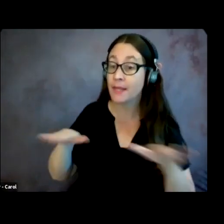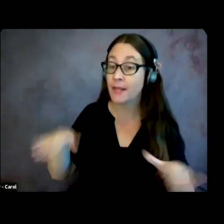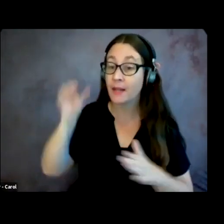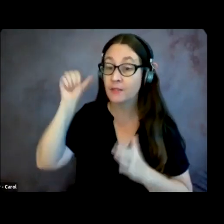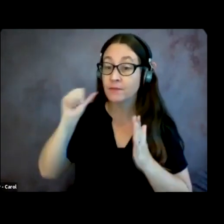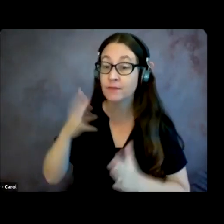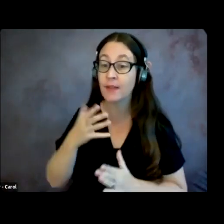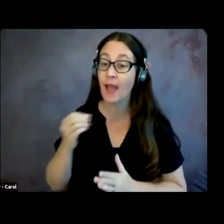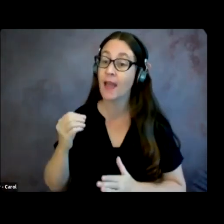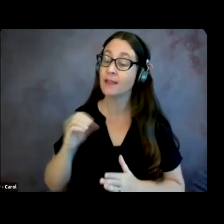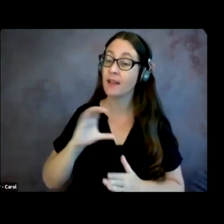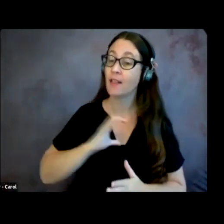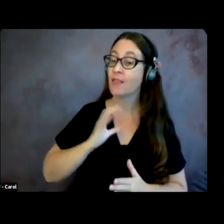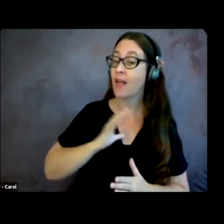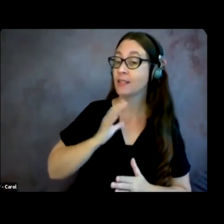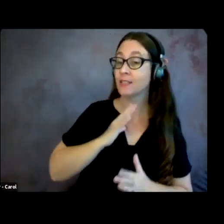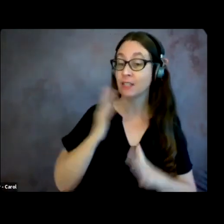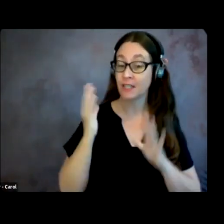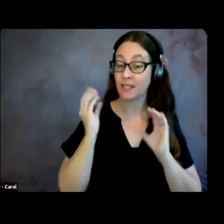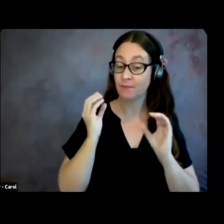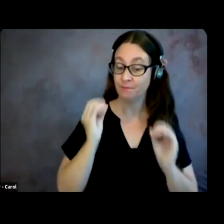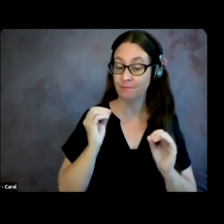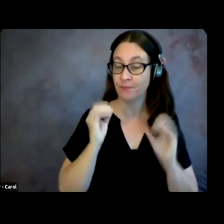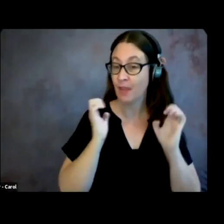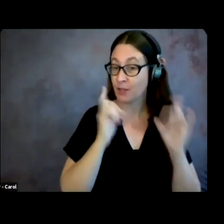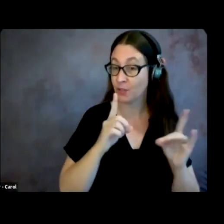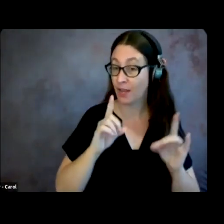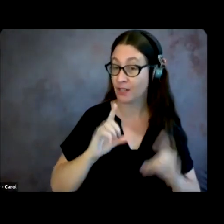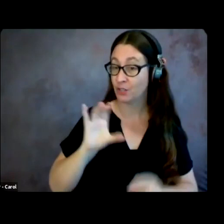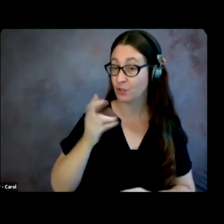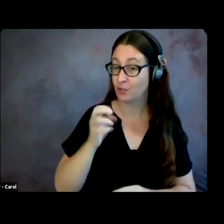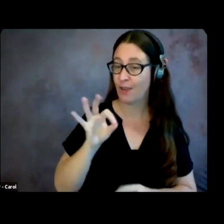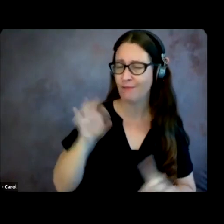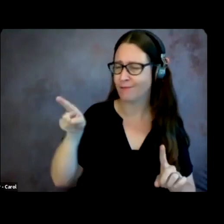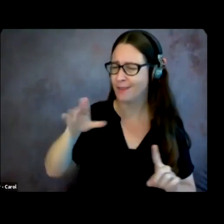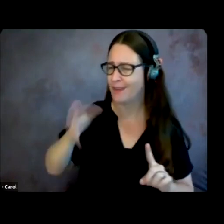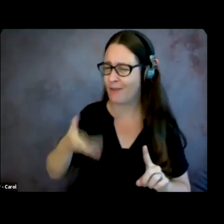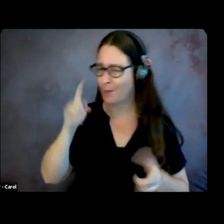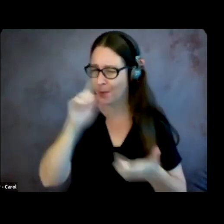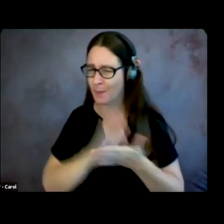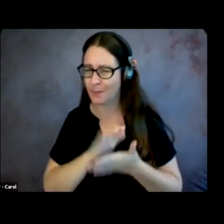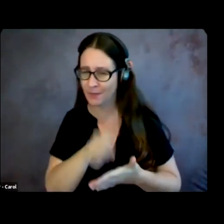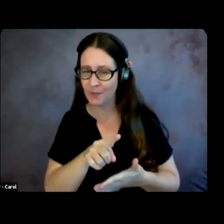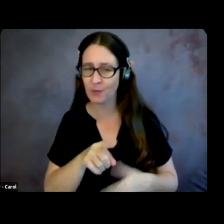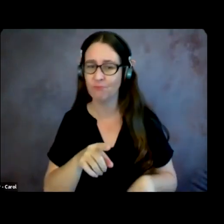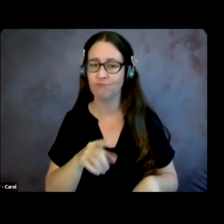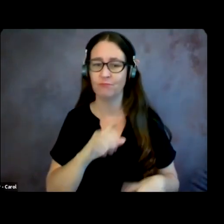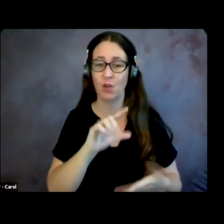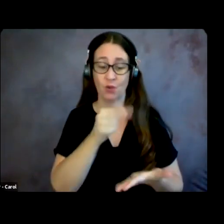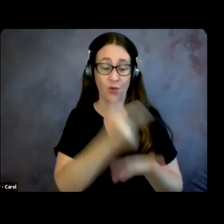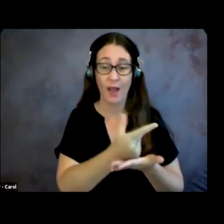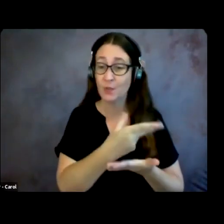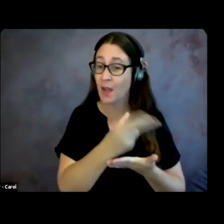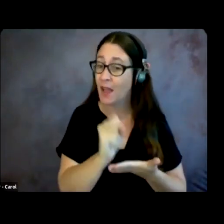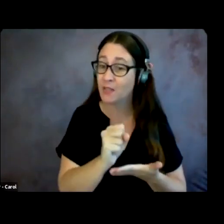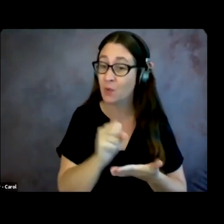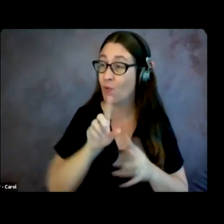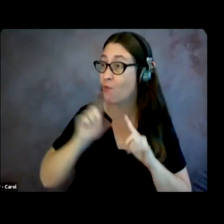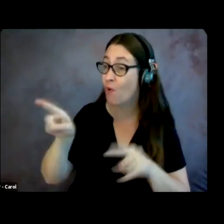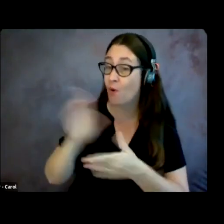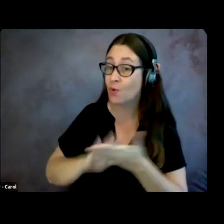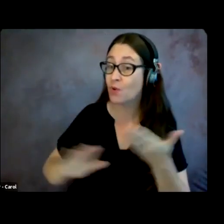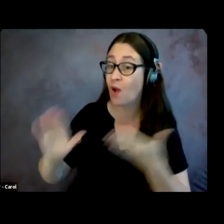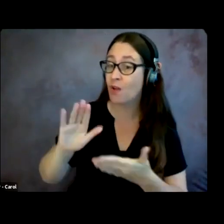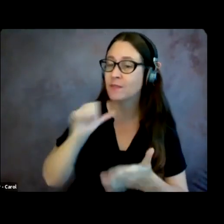she never would have believed you. To graduate high school and enroll in college didn't seem within any kind